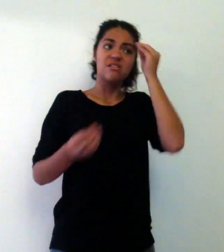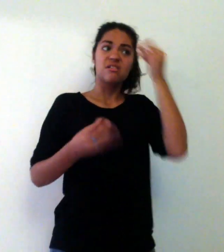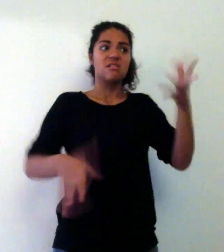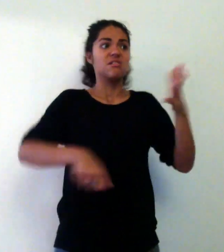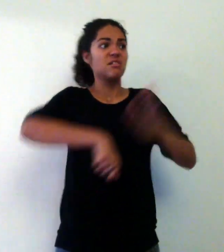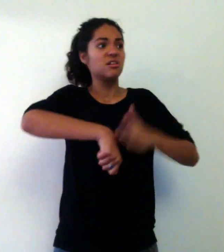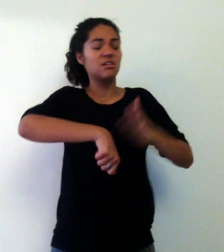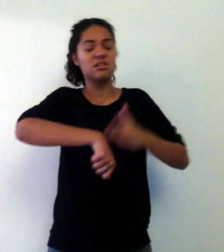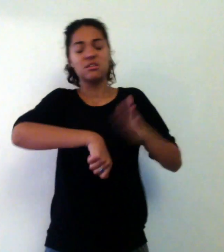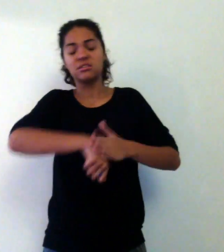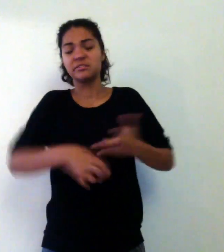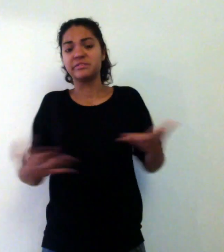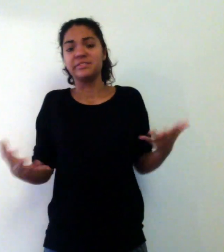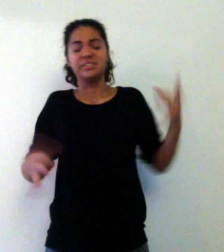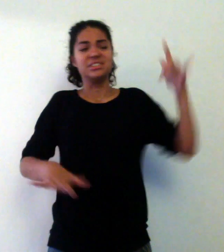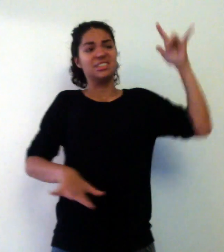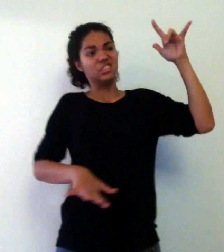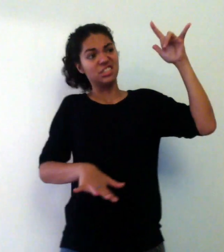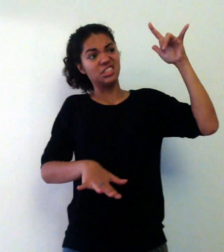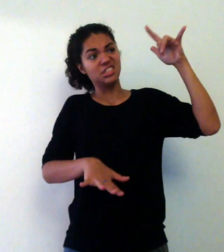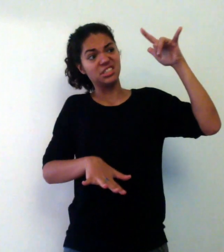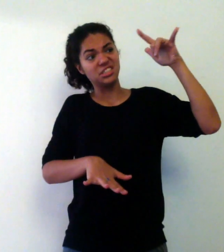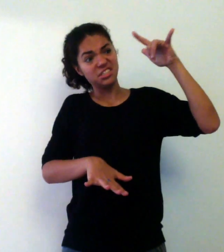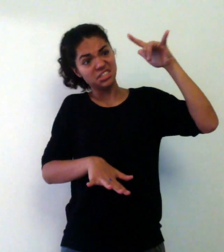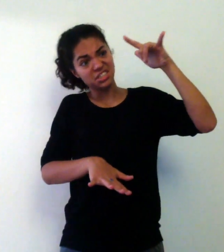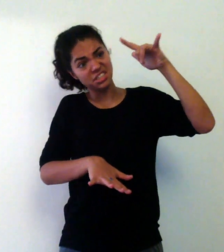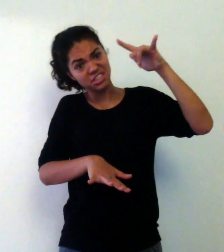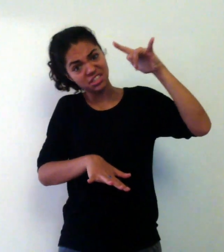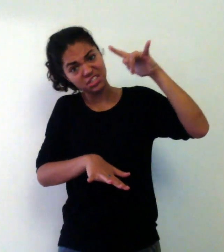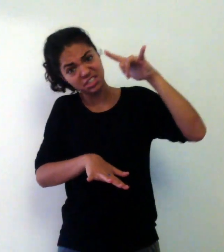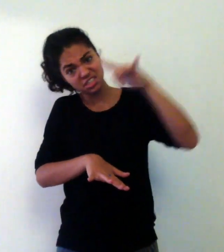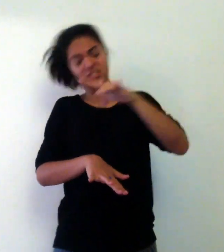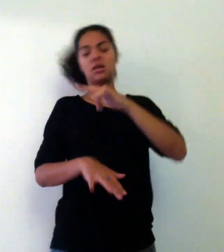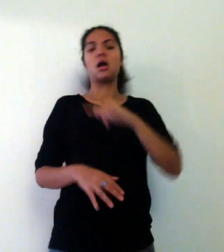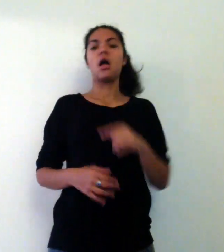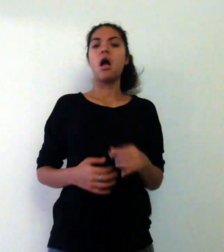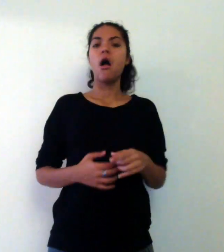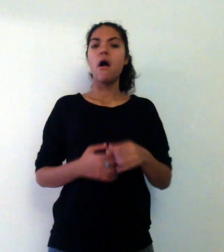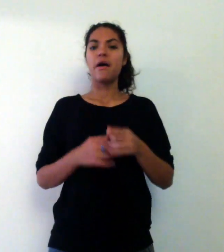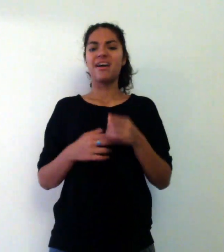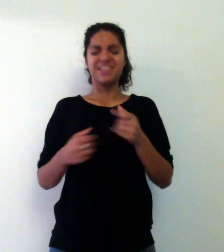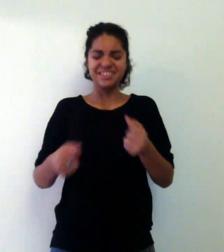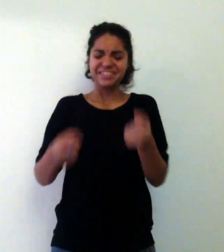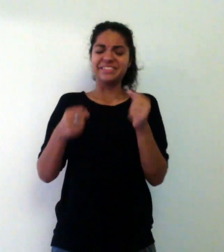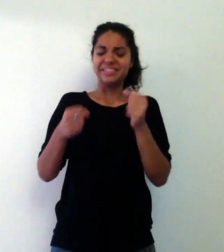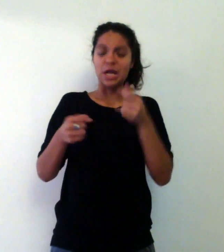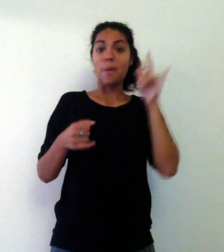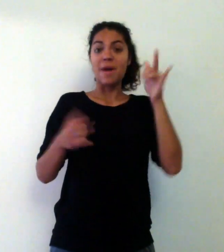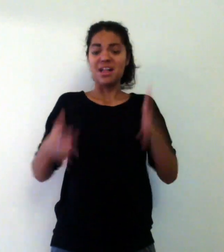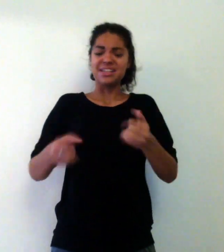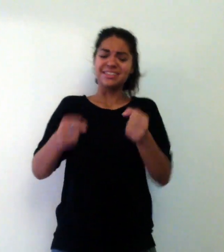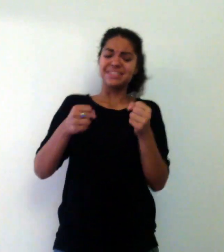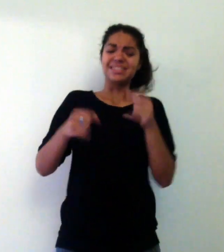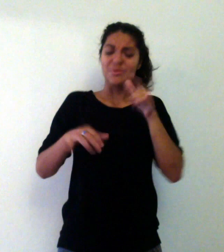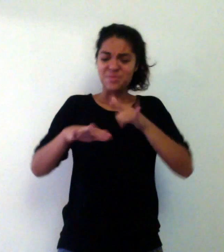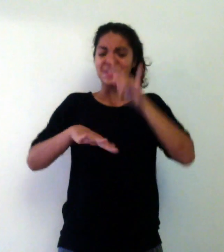And as that plane started to come fast into the water, as he kept trying and trying, suddenly one engine